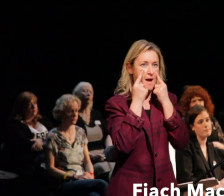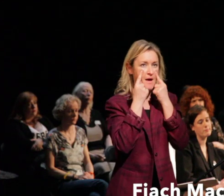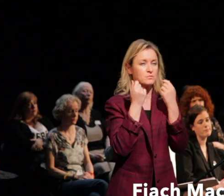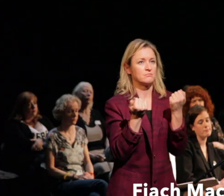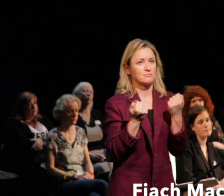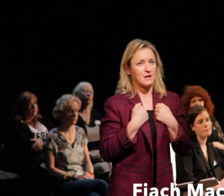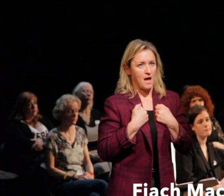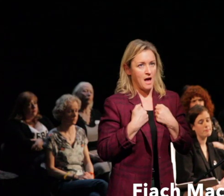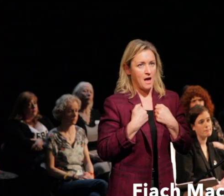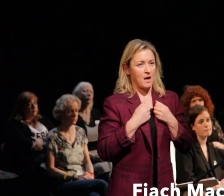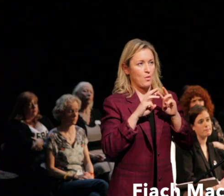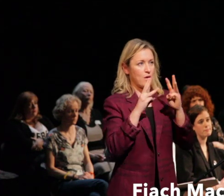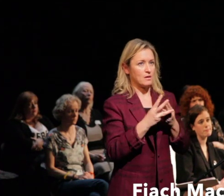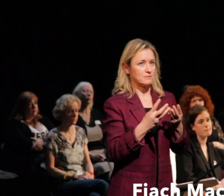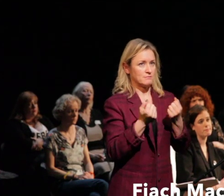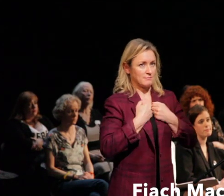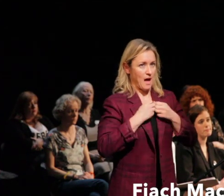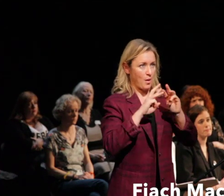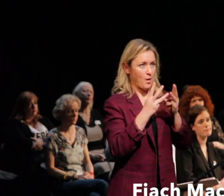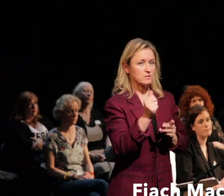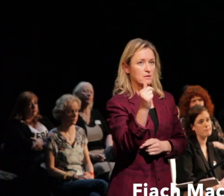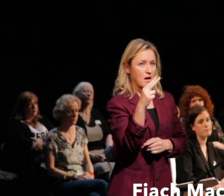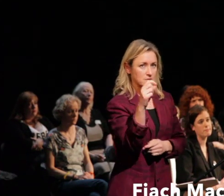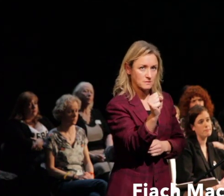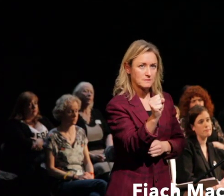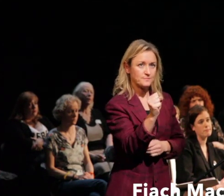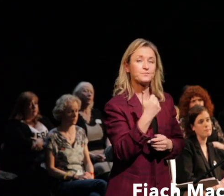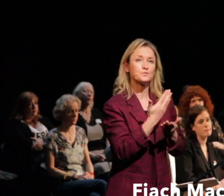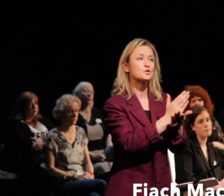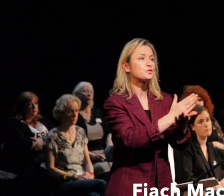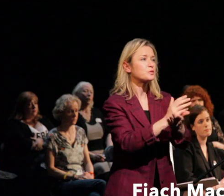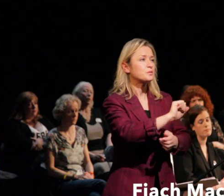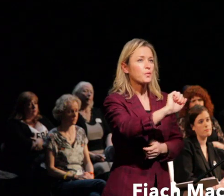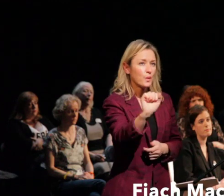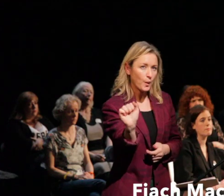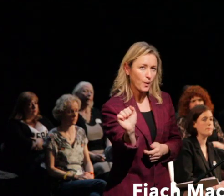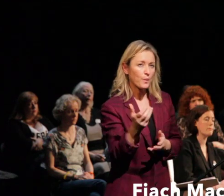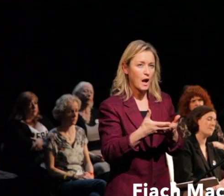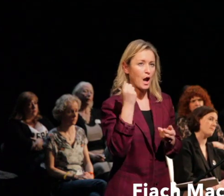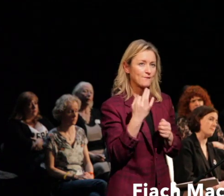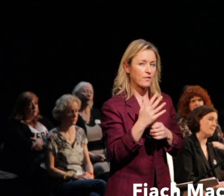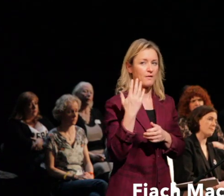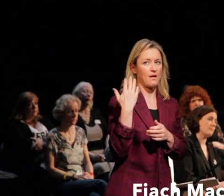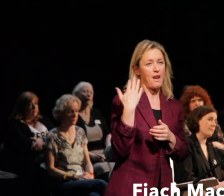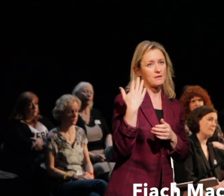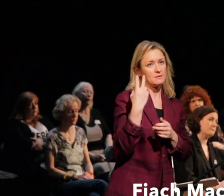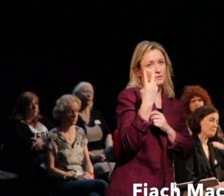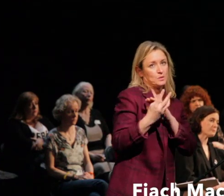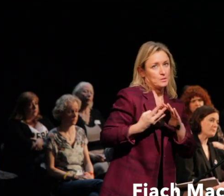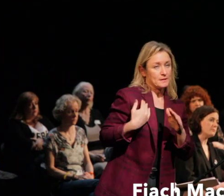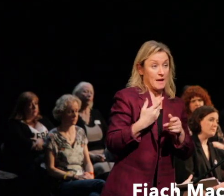world, the arts world. I'd like to share with you what I've learned over the last fortnight, and indeed today and this